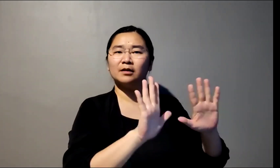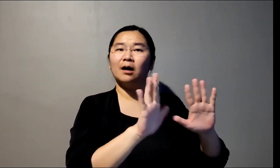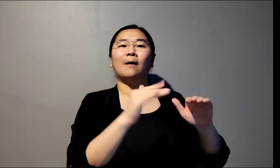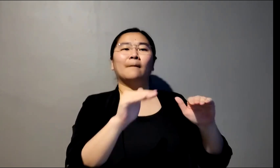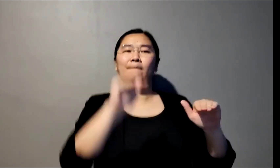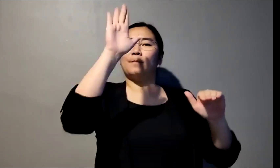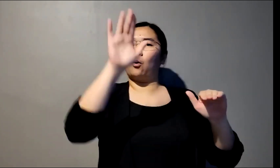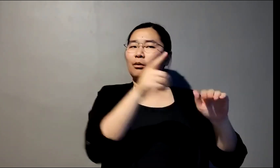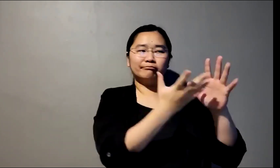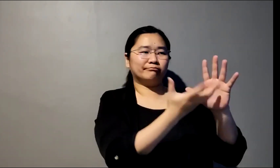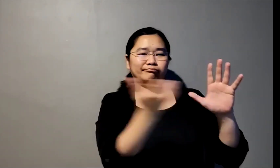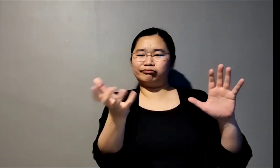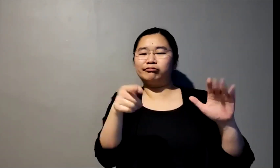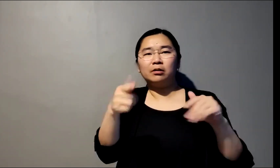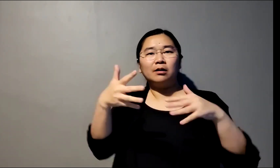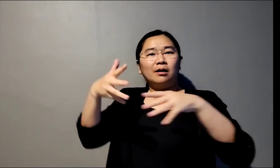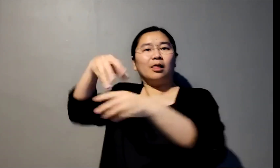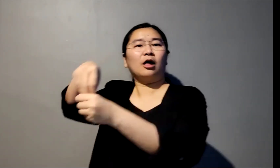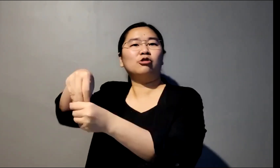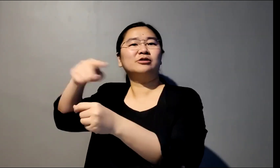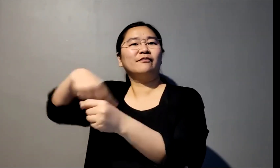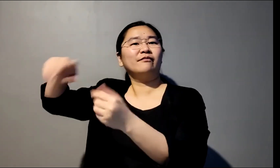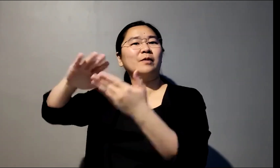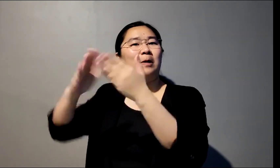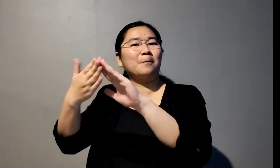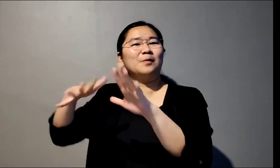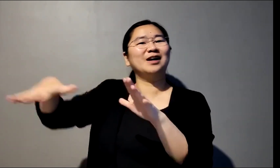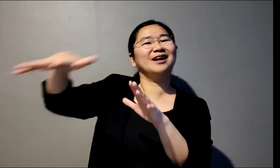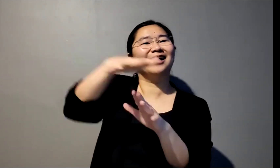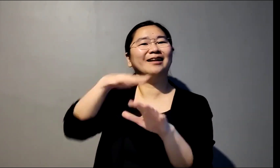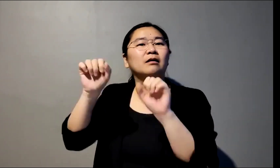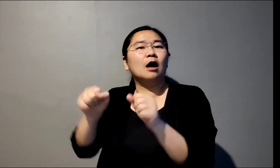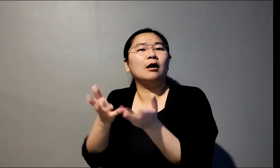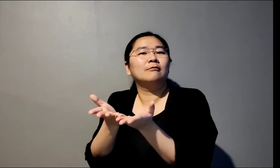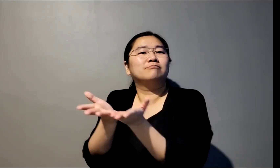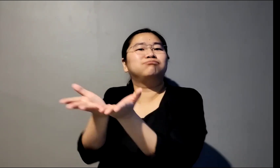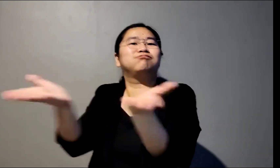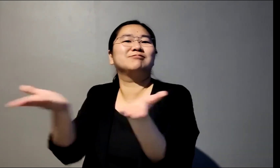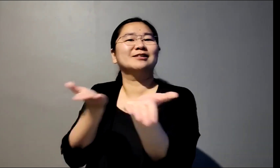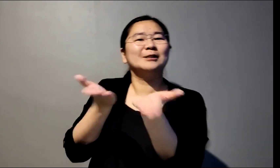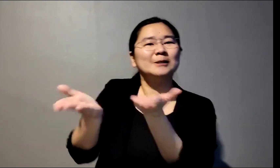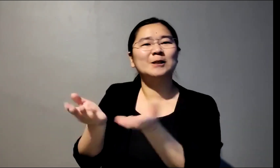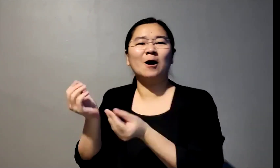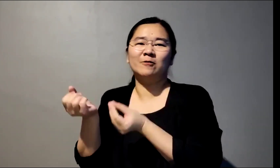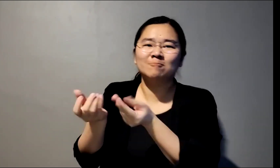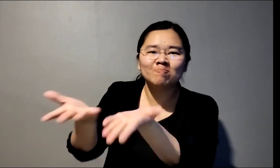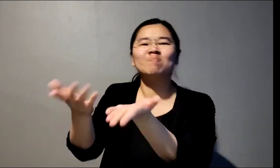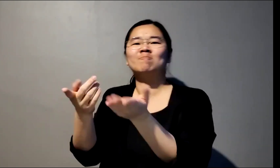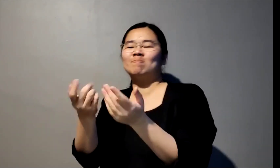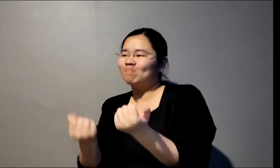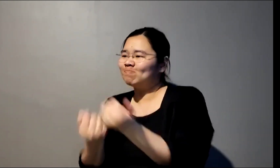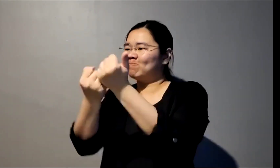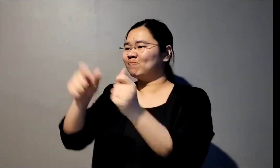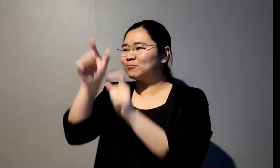the sustainability issue. The problem, I would say, in so many countries that international cooperation usually,